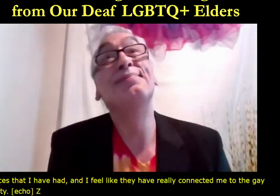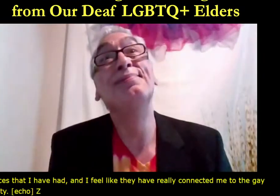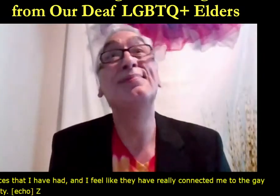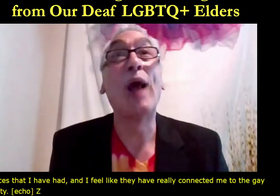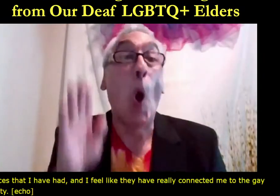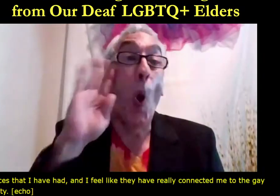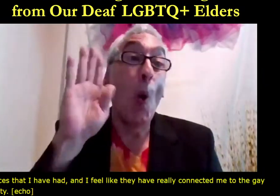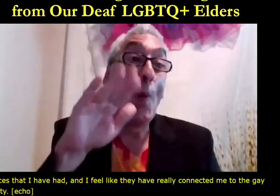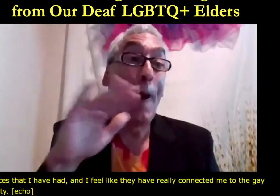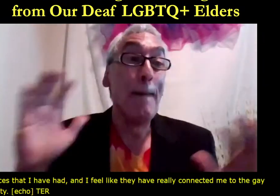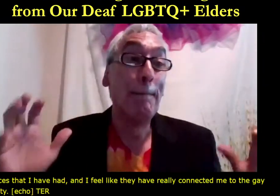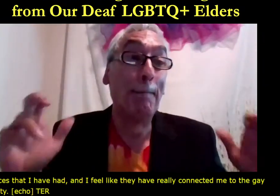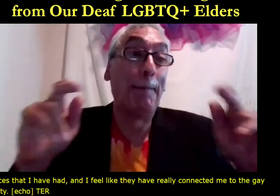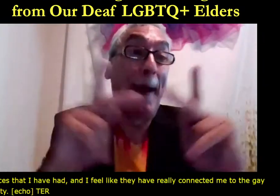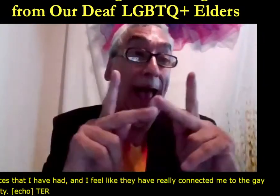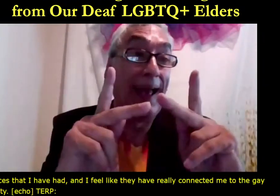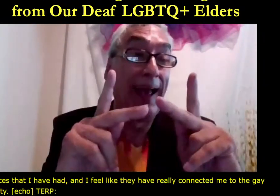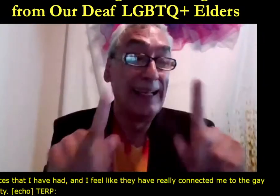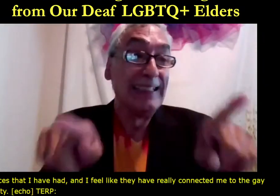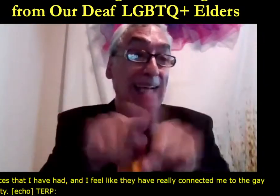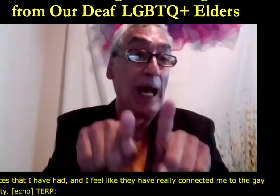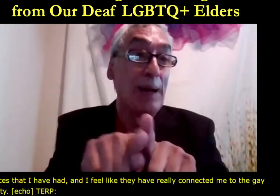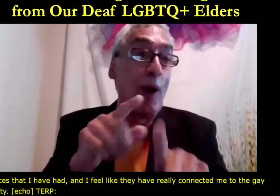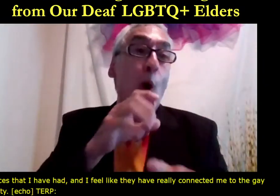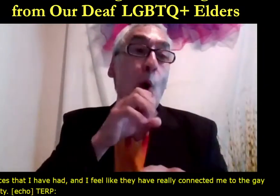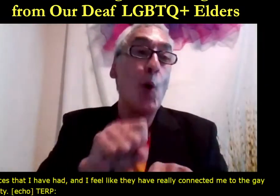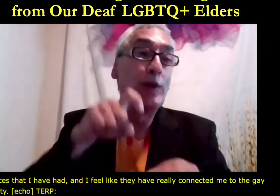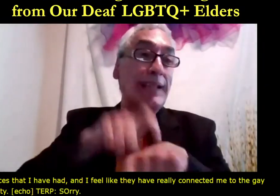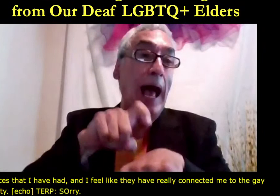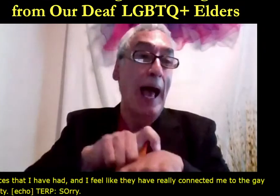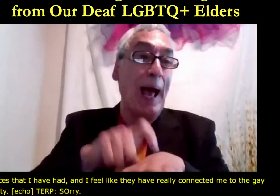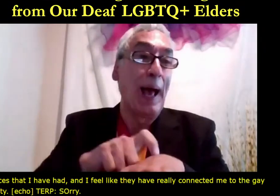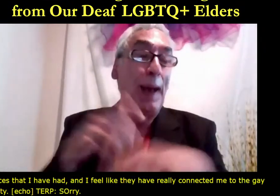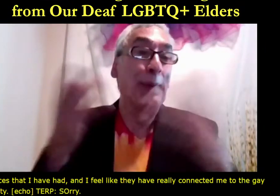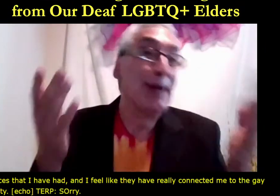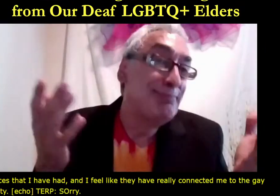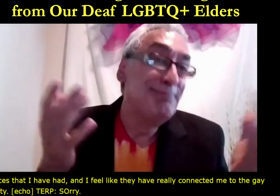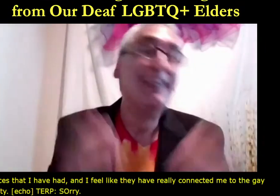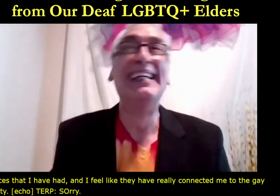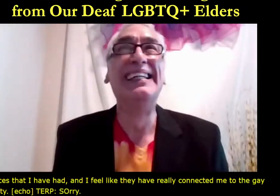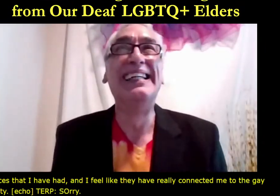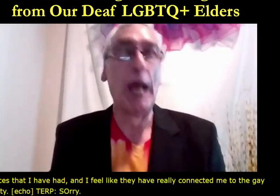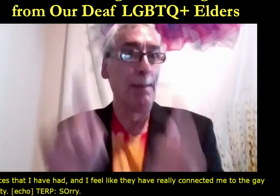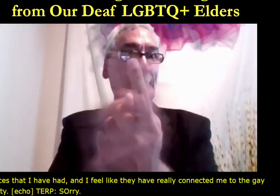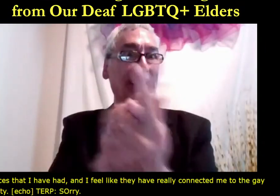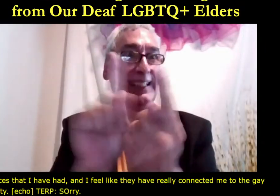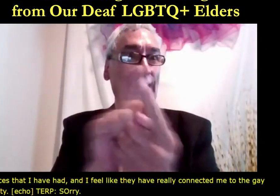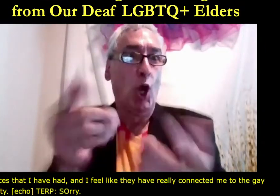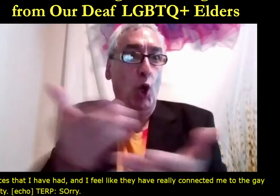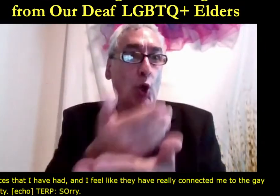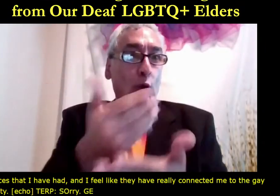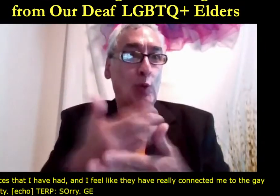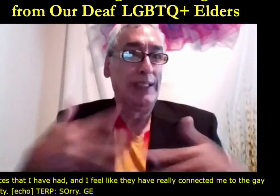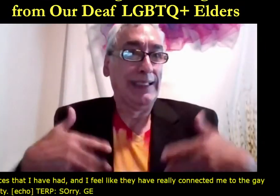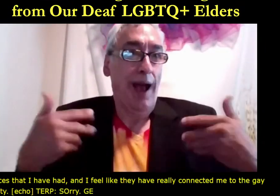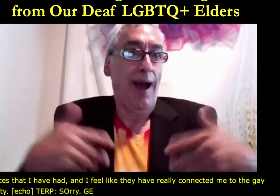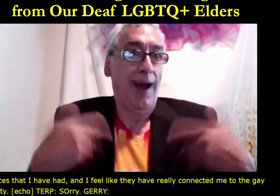segregated from one another hopefully once pandemic is under control we can go back to where we were and